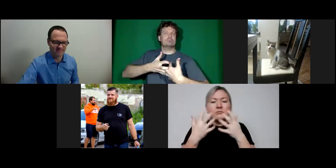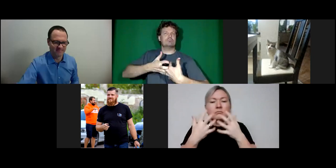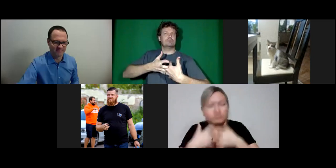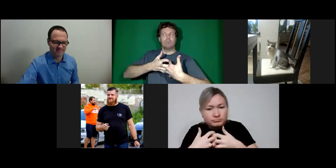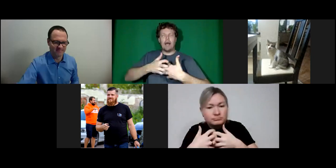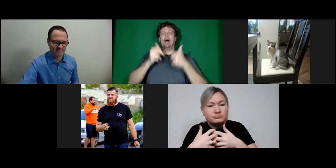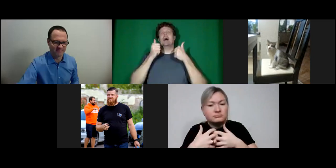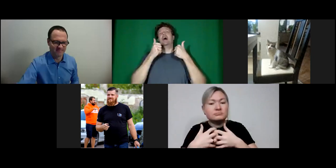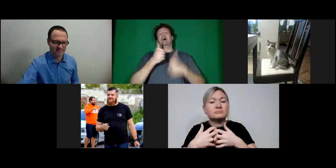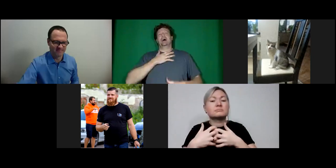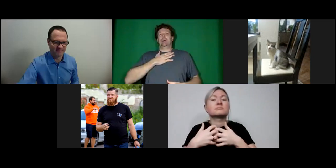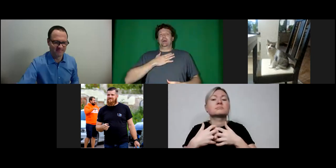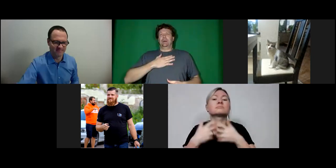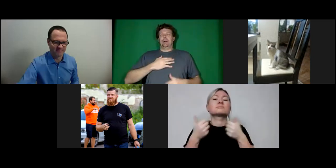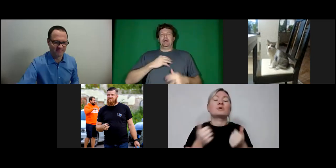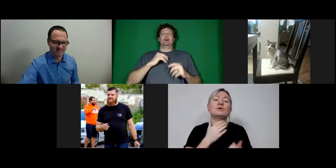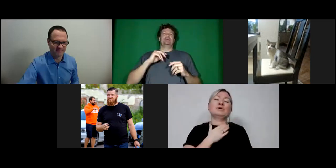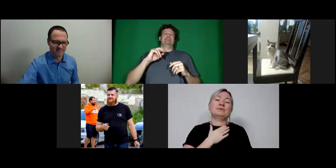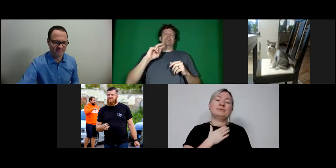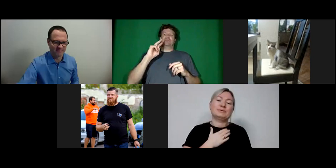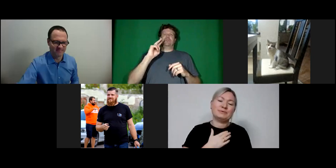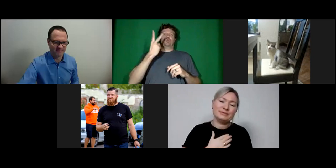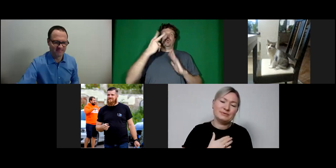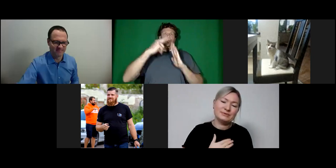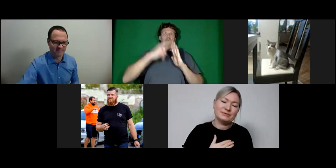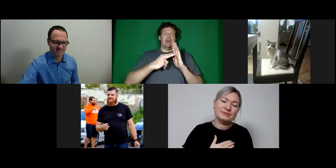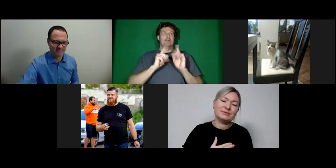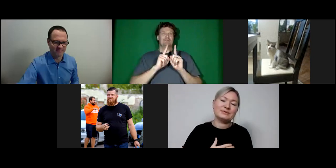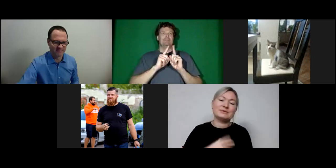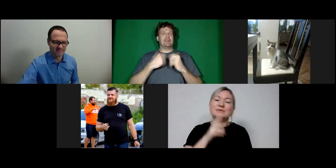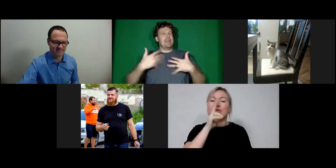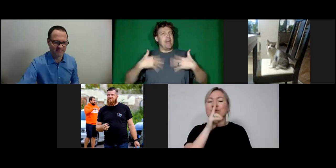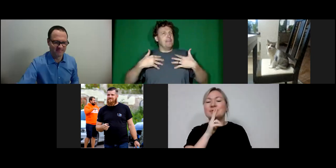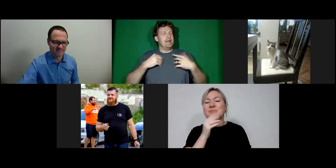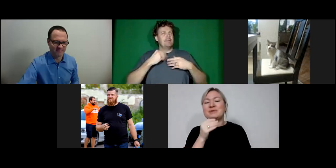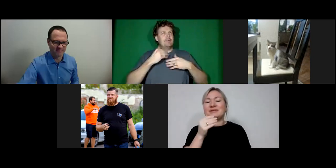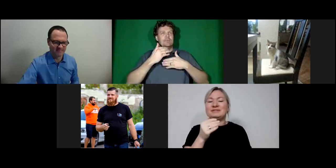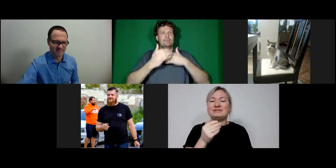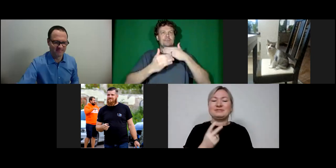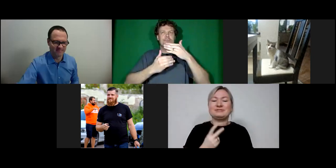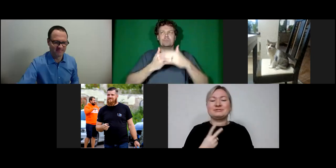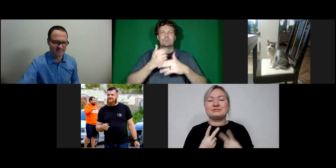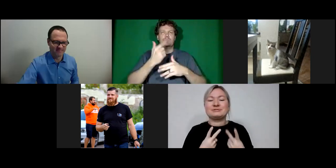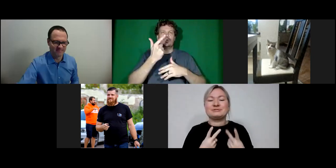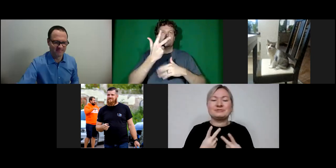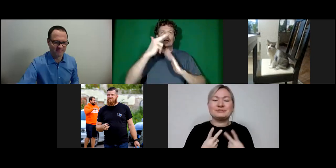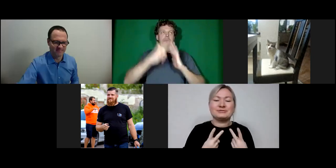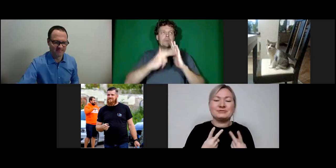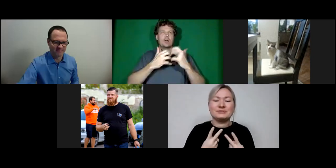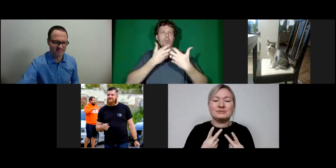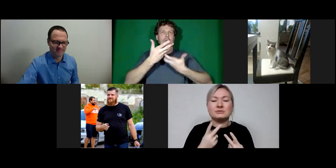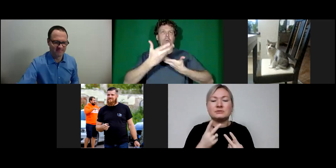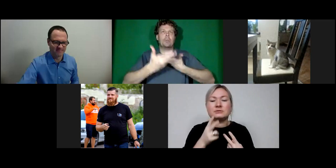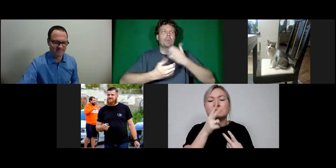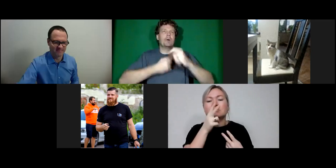try and communicate all over again and set up communication methods and try and find my footing after 2 months. And so it always took me